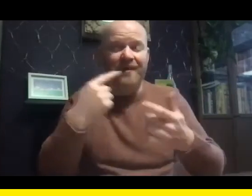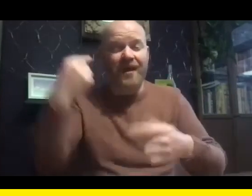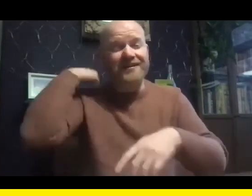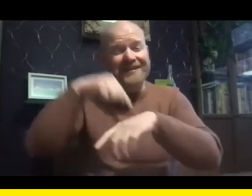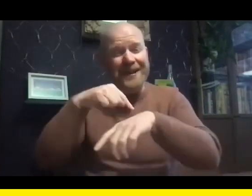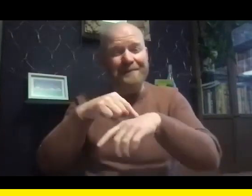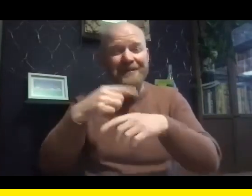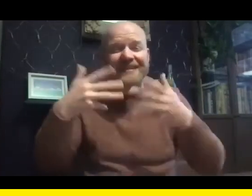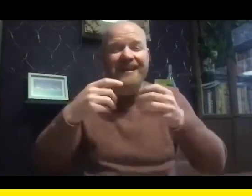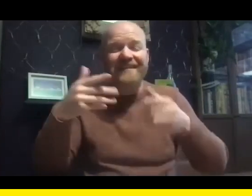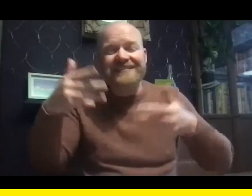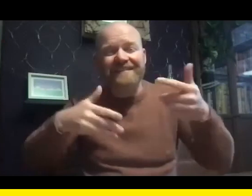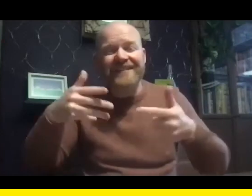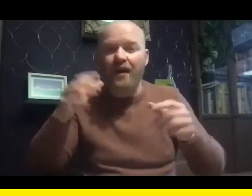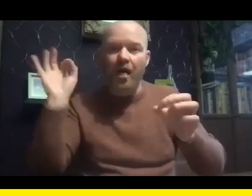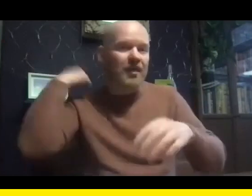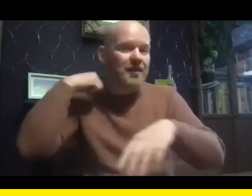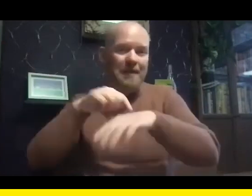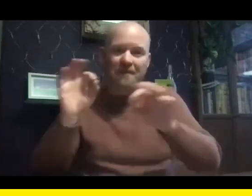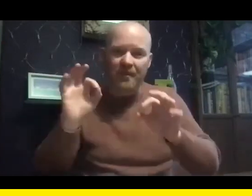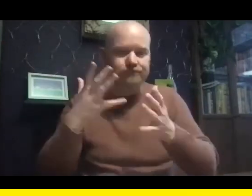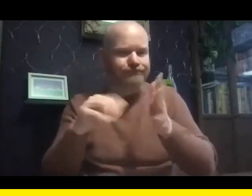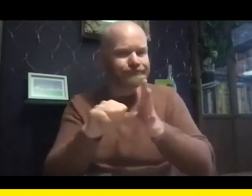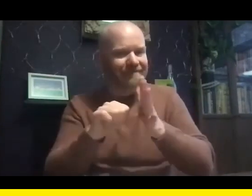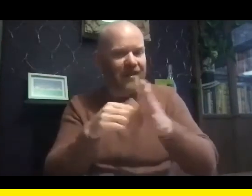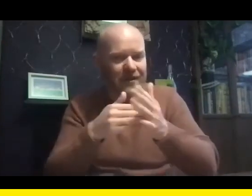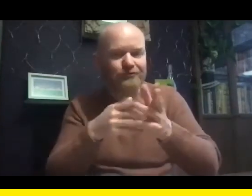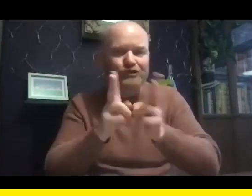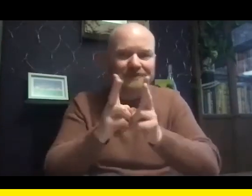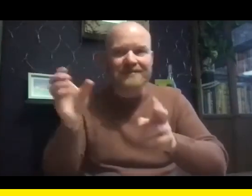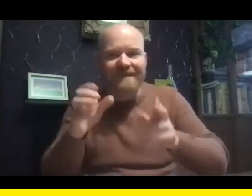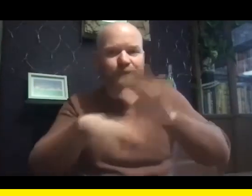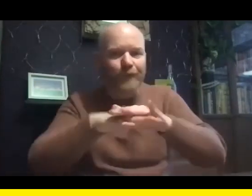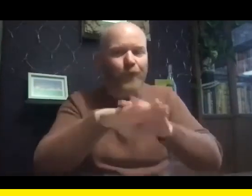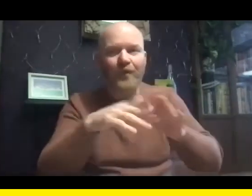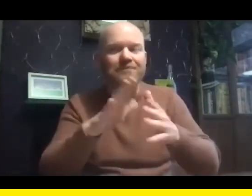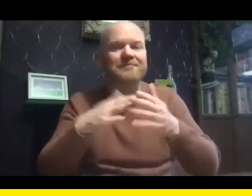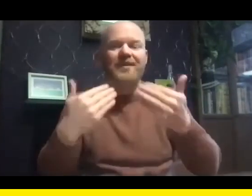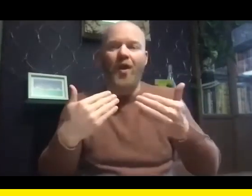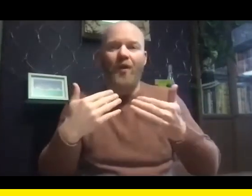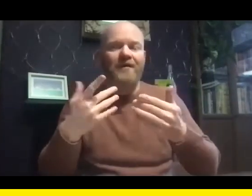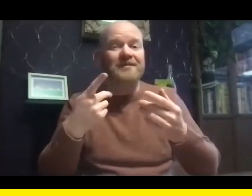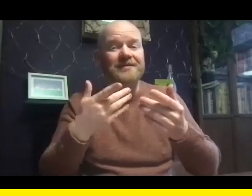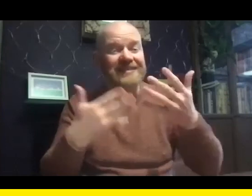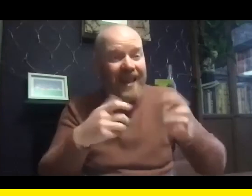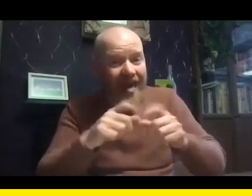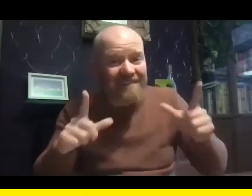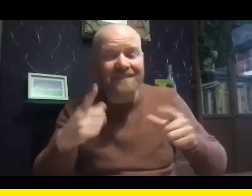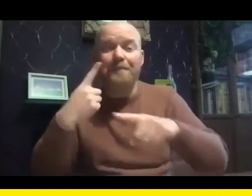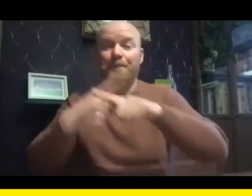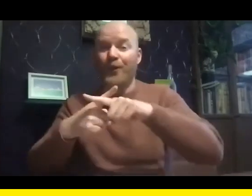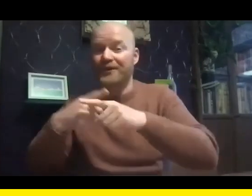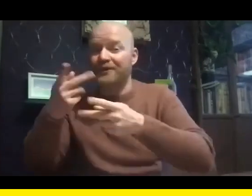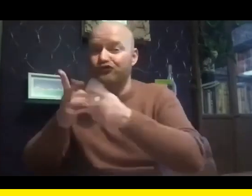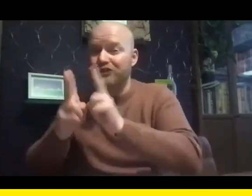with people. I have interpreters coming into the workplace as well. That it was difficult before we had online interpreting like Sign